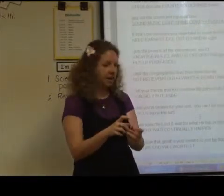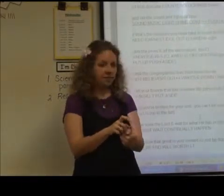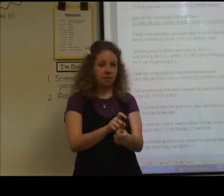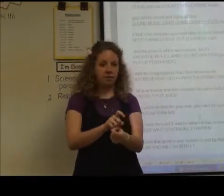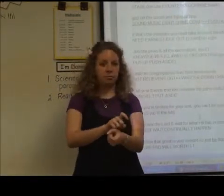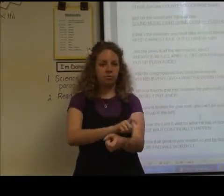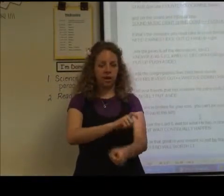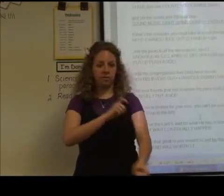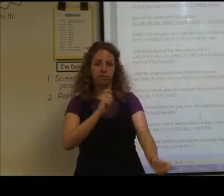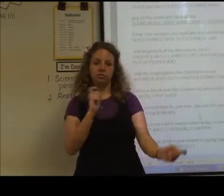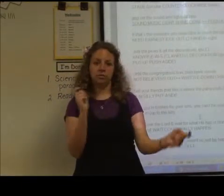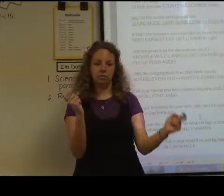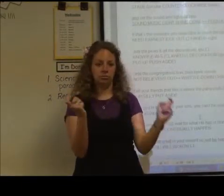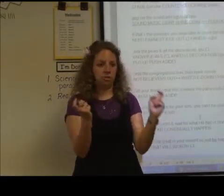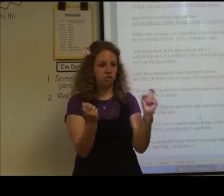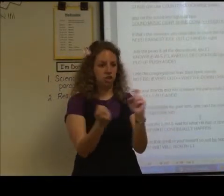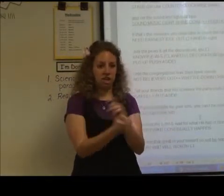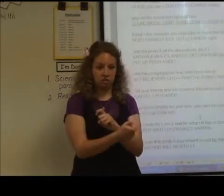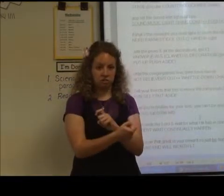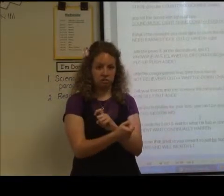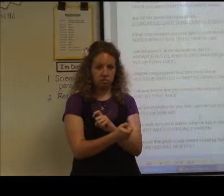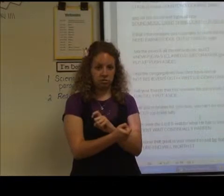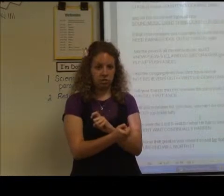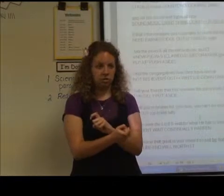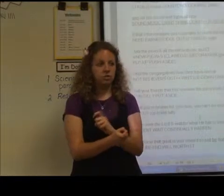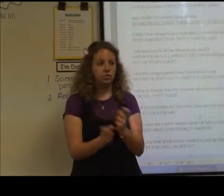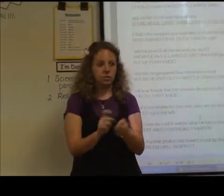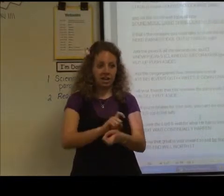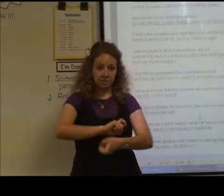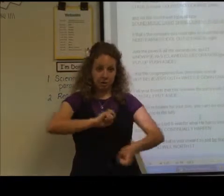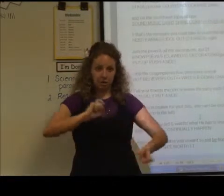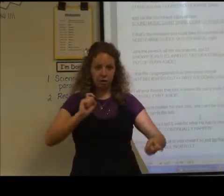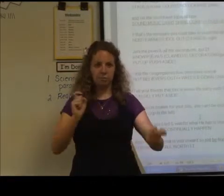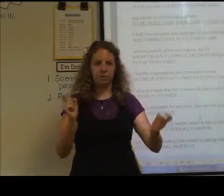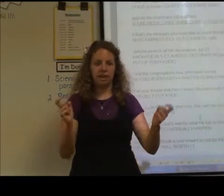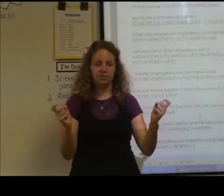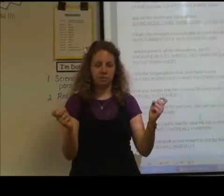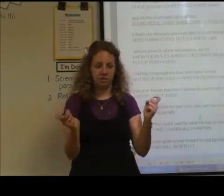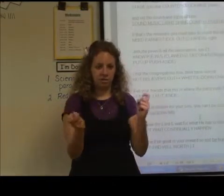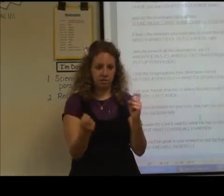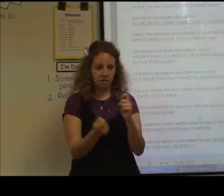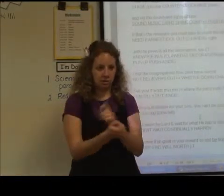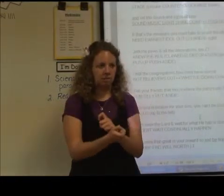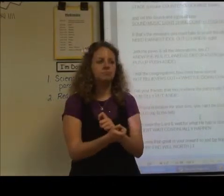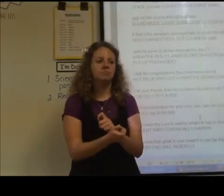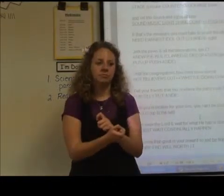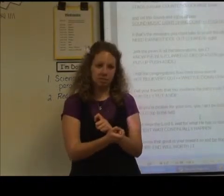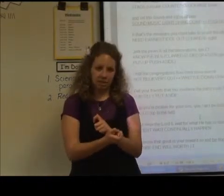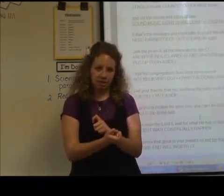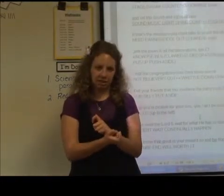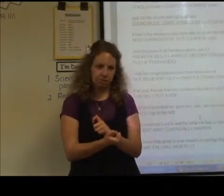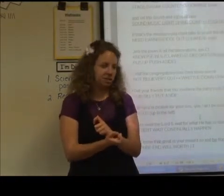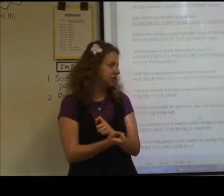And then revival, so like change. So that small group, like after they're already small, then they experience the